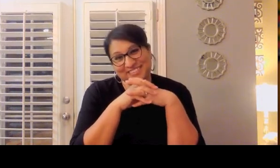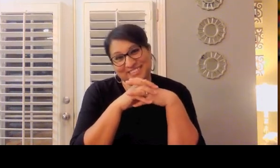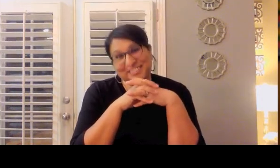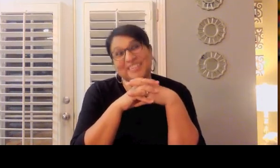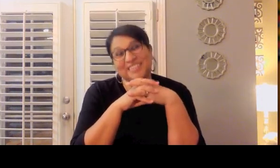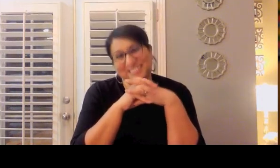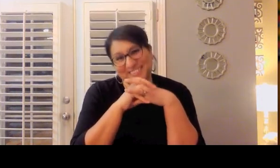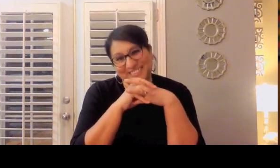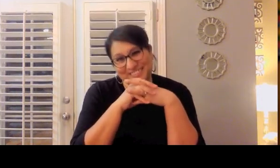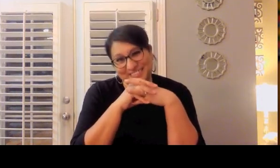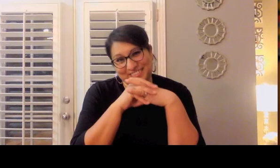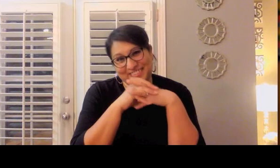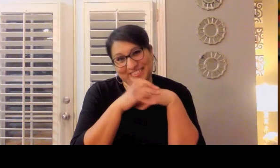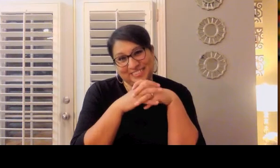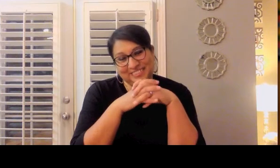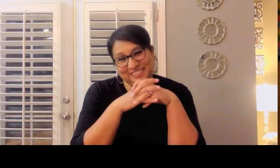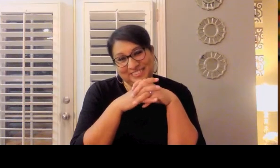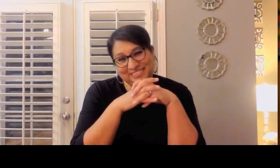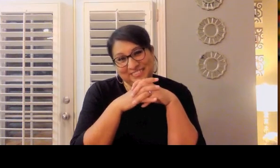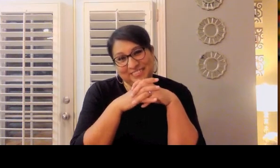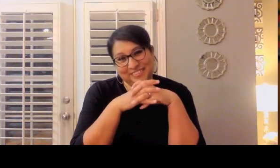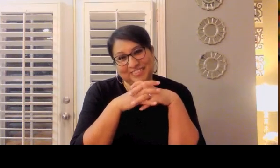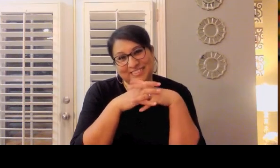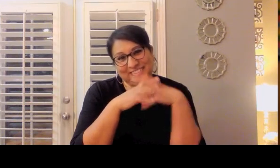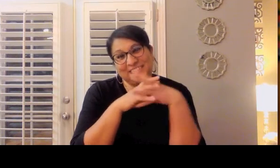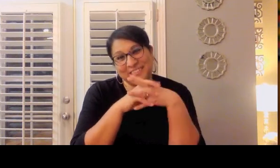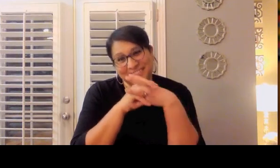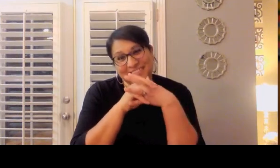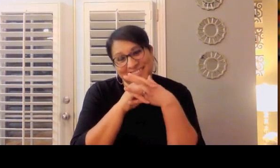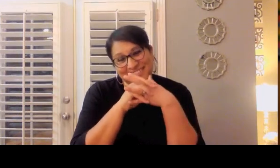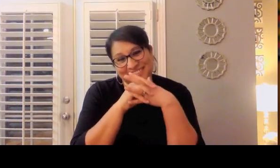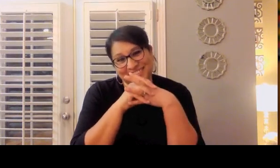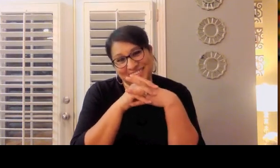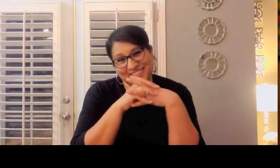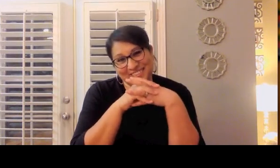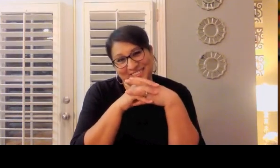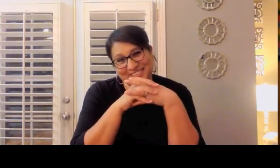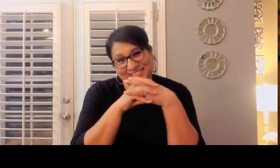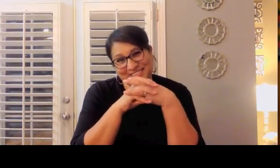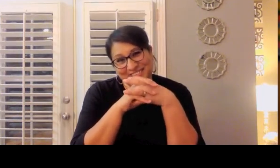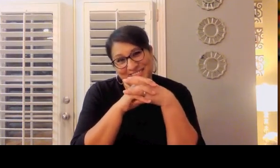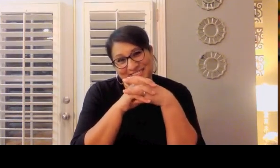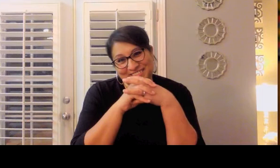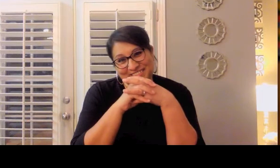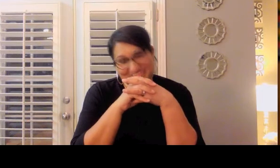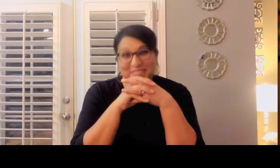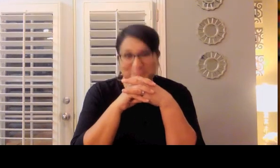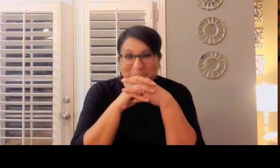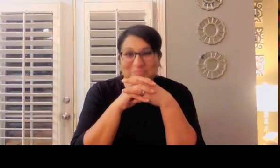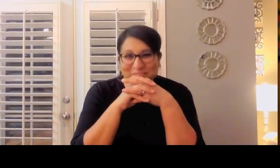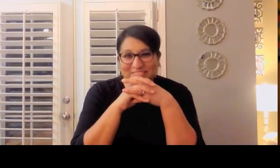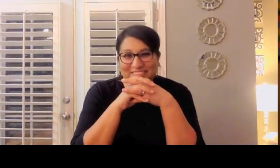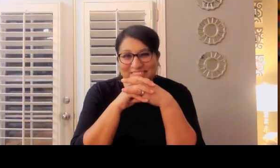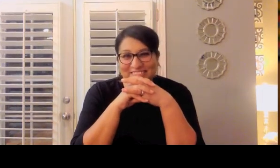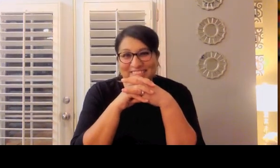I say this, especially I've had like a few people with restaurants and stuff saying that their stuff is delicious, but I mean, I'm one of those that I'm not going to say it unless I really mean it, but